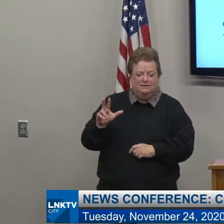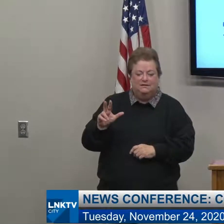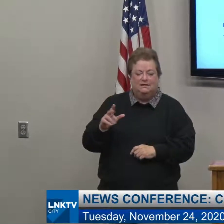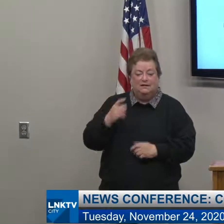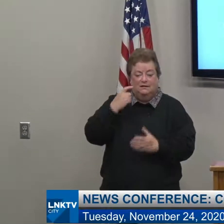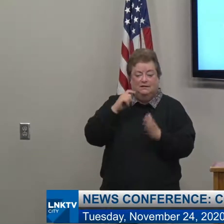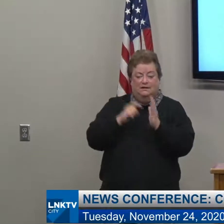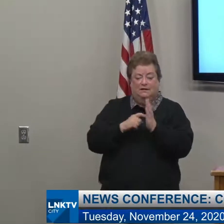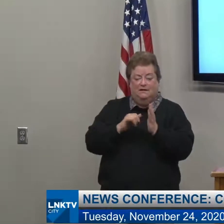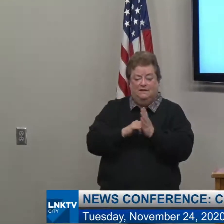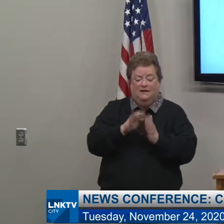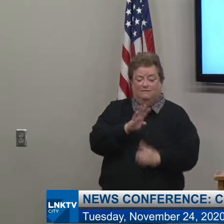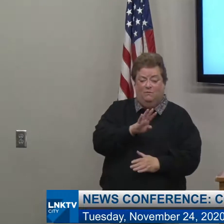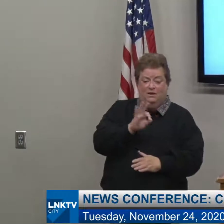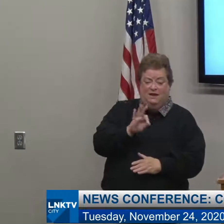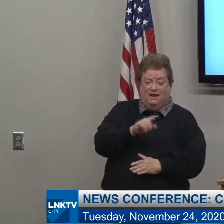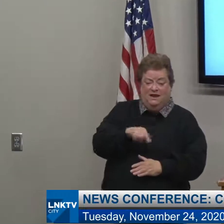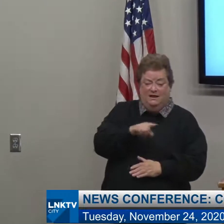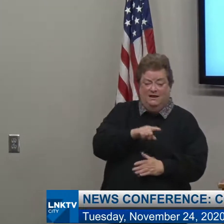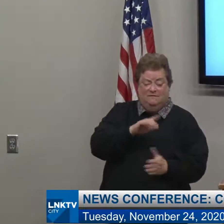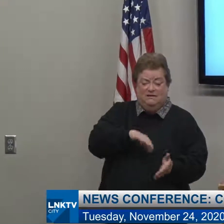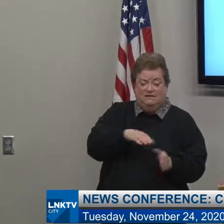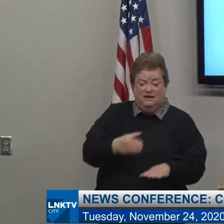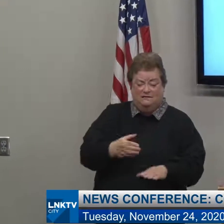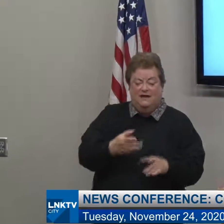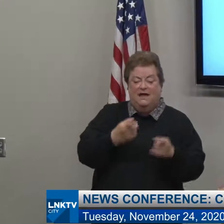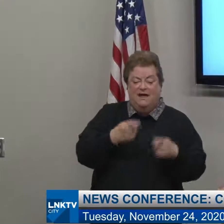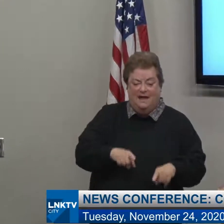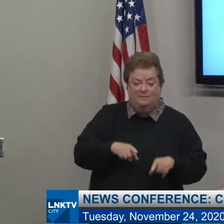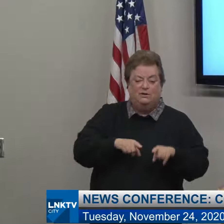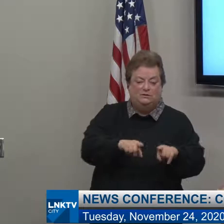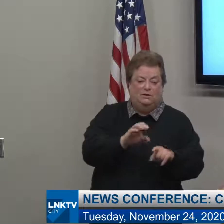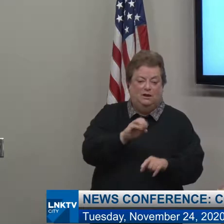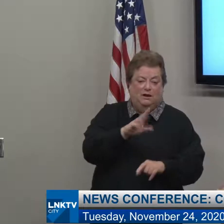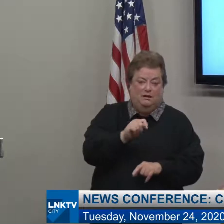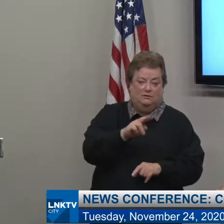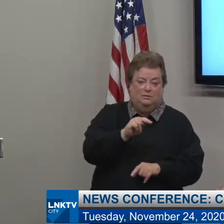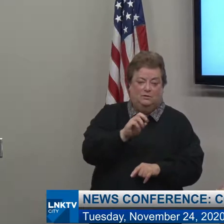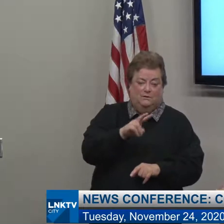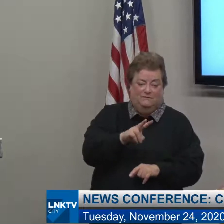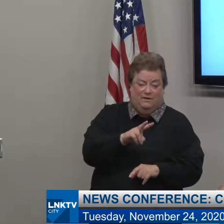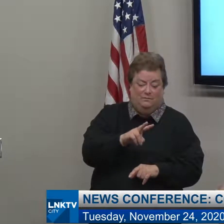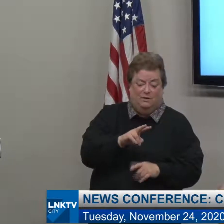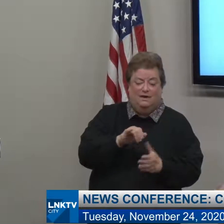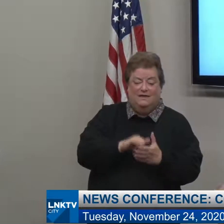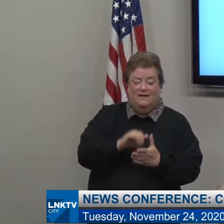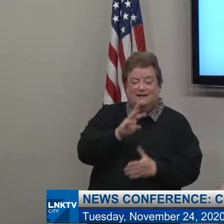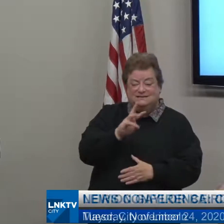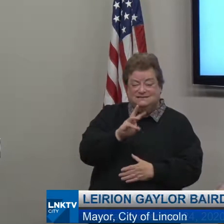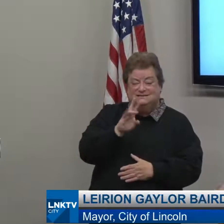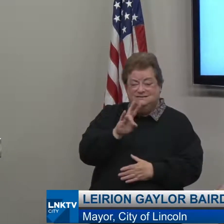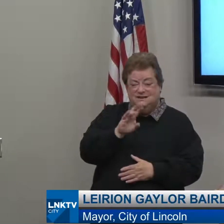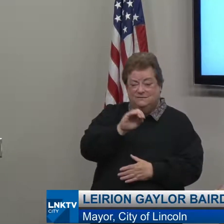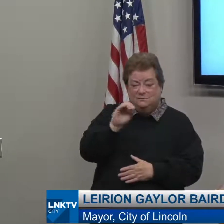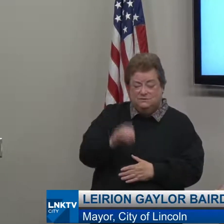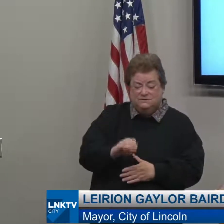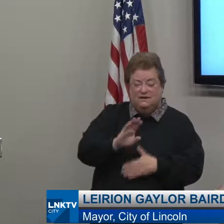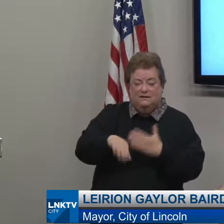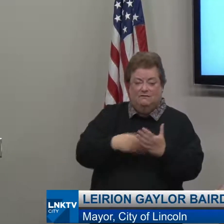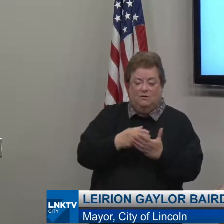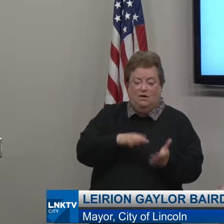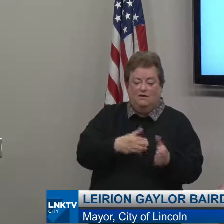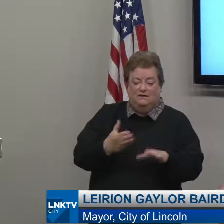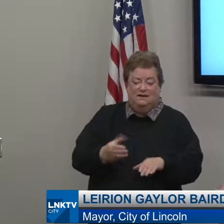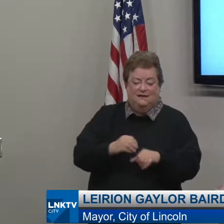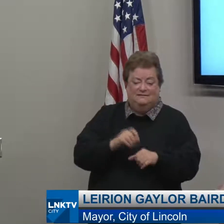that 49 of these deaths occurred during October and November. That's 67% of all deaths in Lincoln and